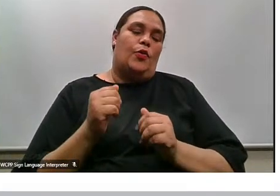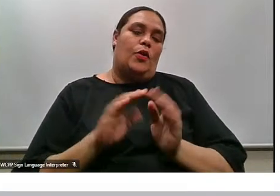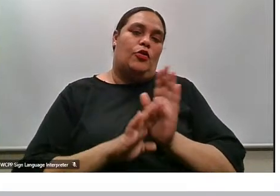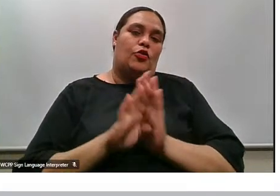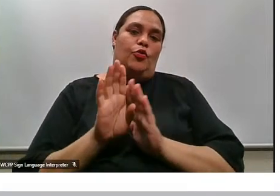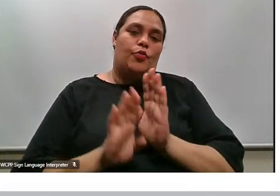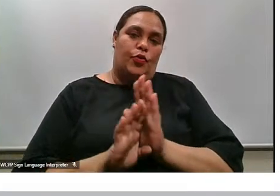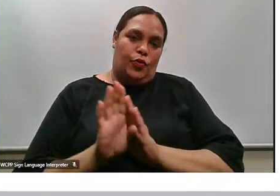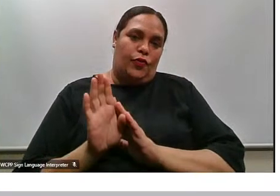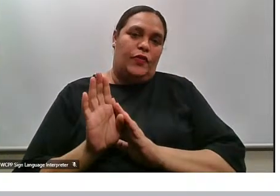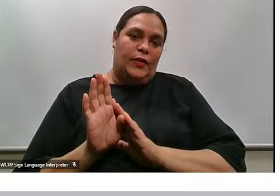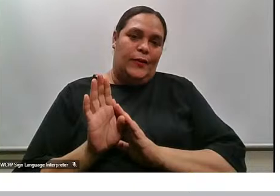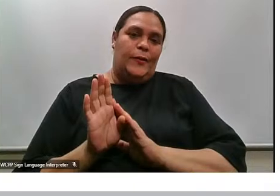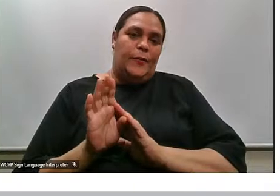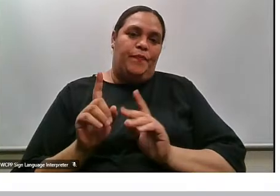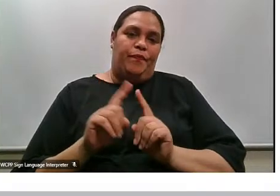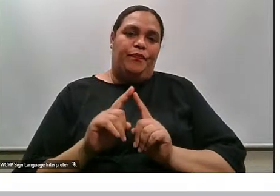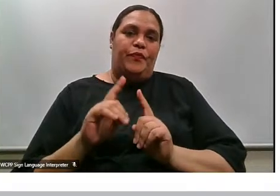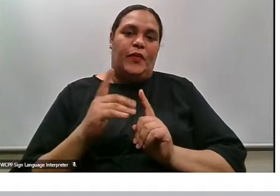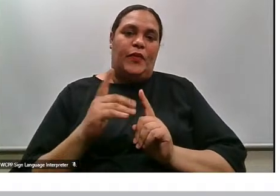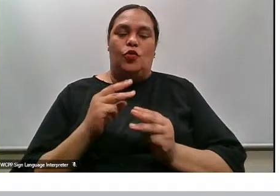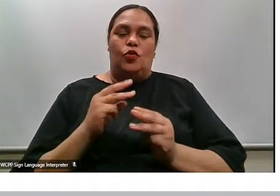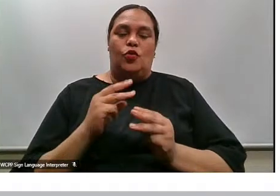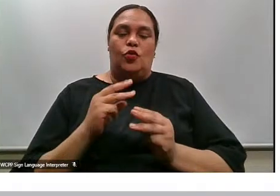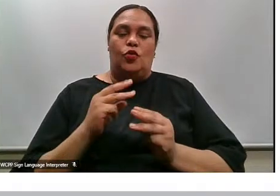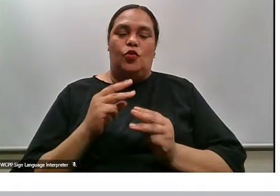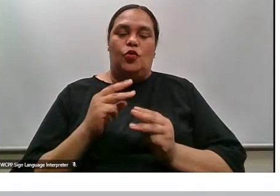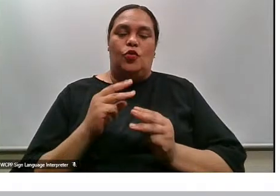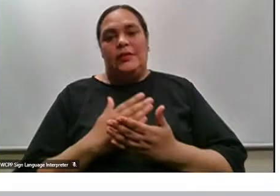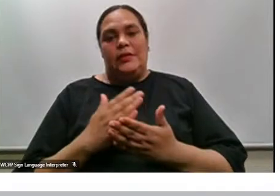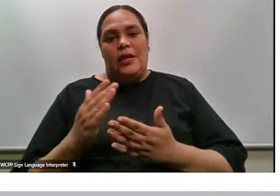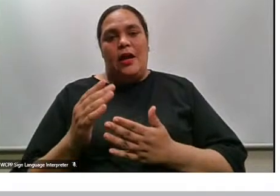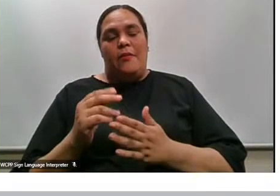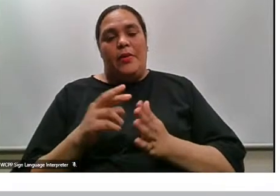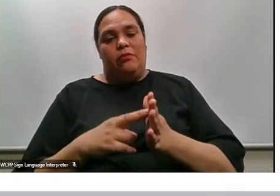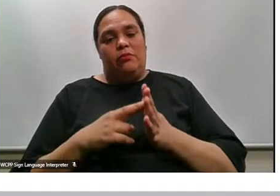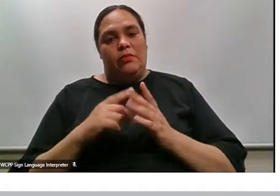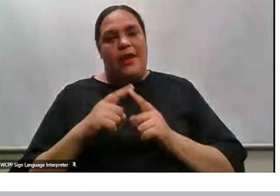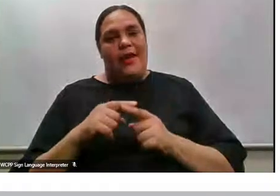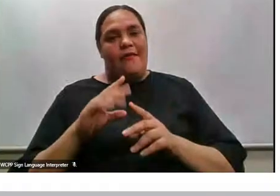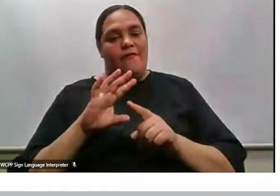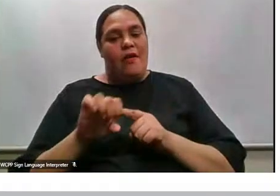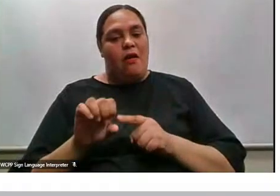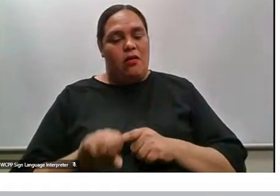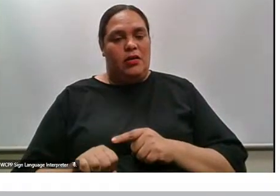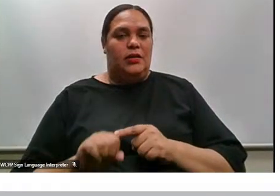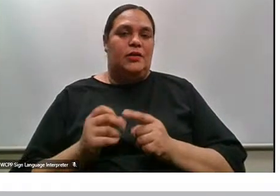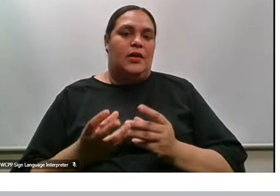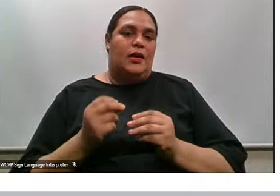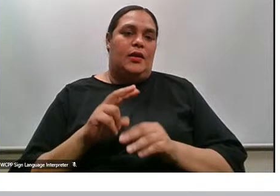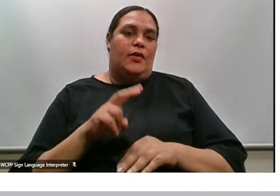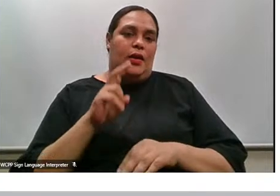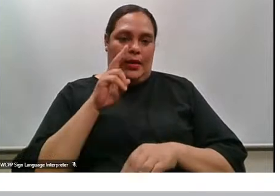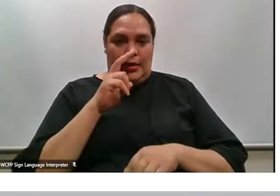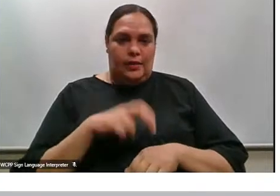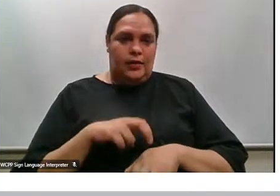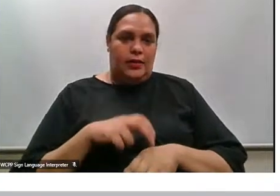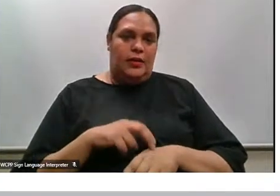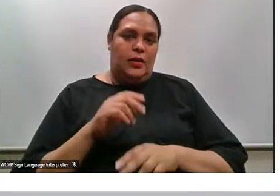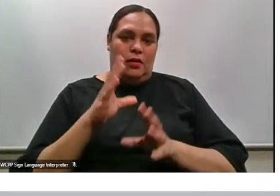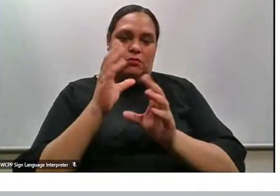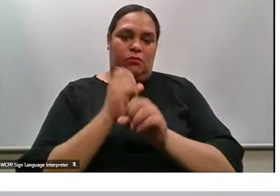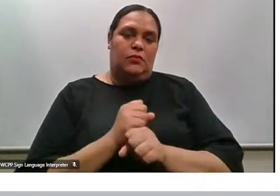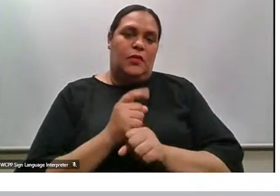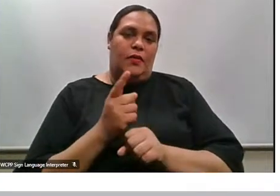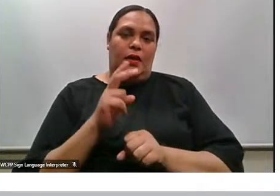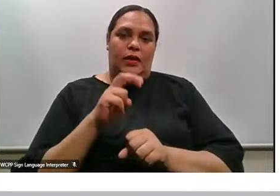improving and ensuring that some of our recommendations and findings are getting the necessary attention it